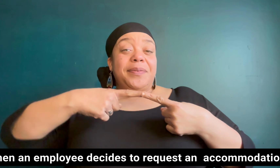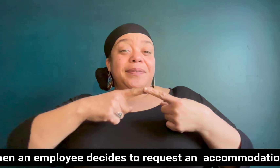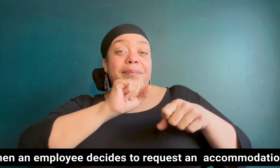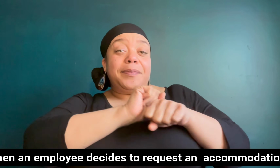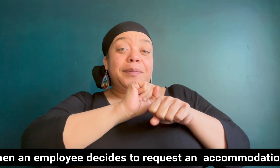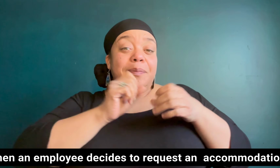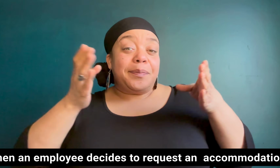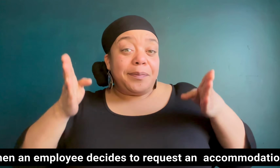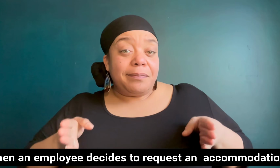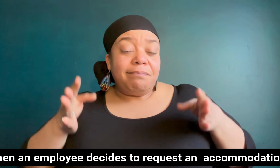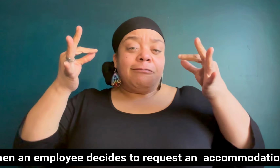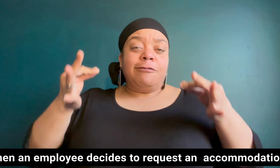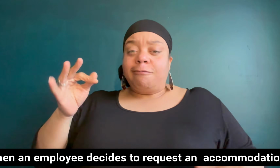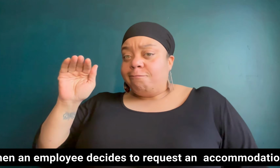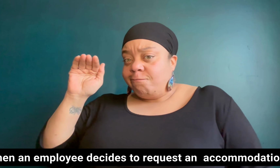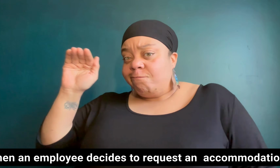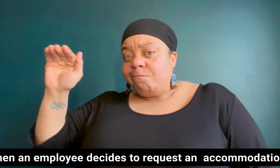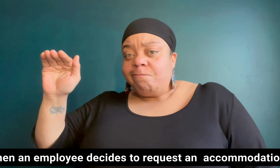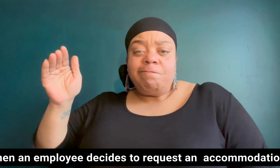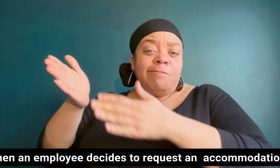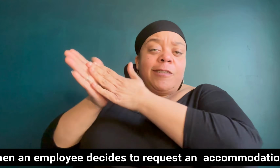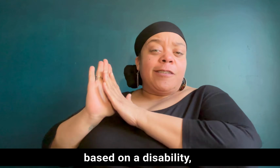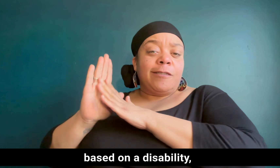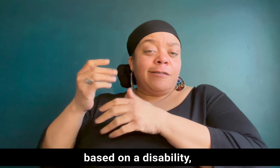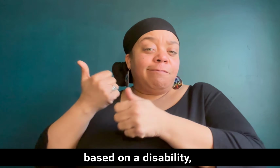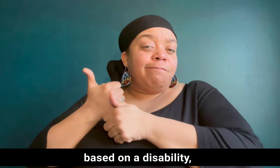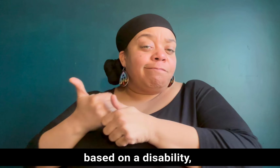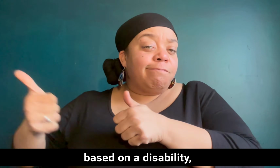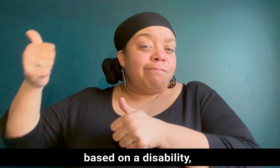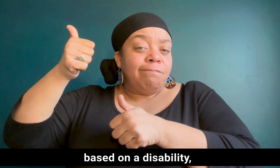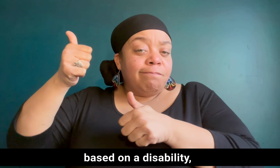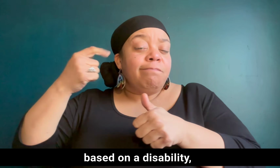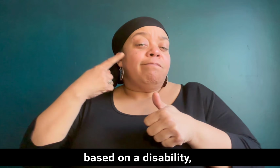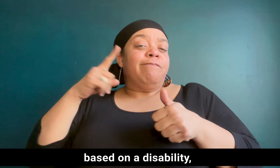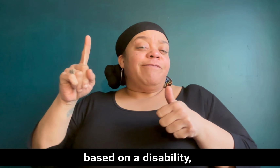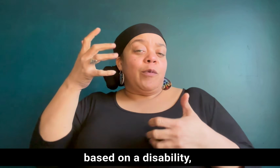When an employee decides to request an accommodation based on a disability,